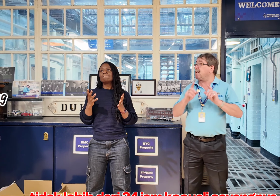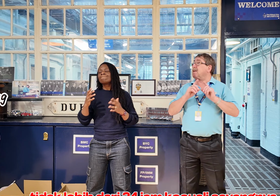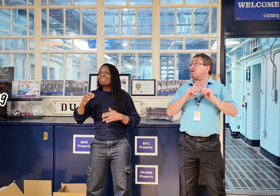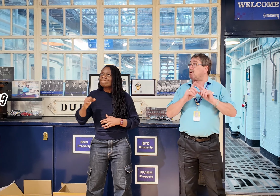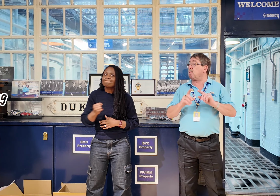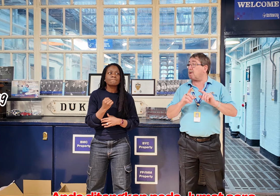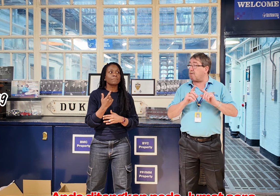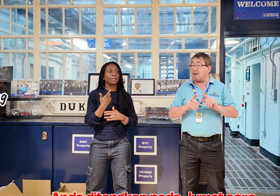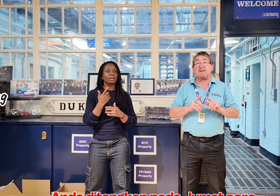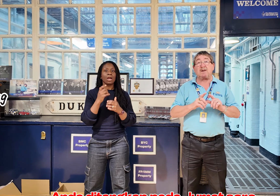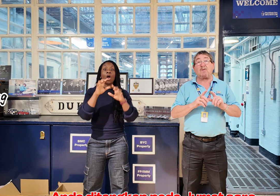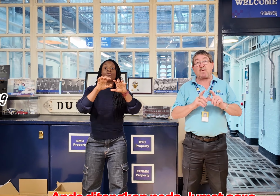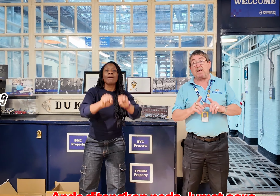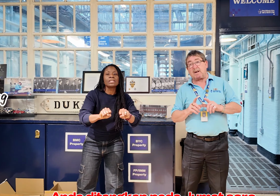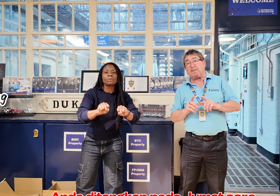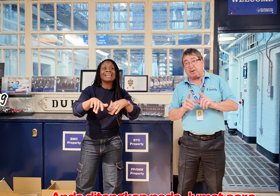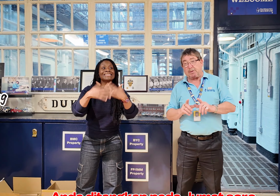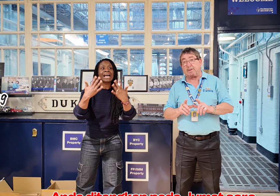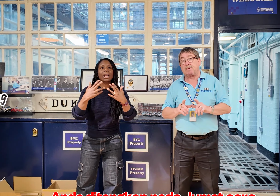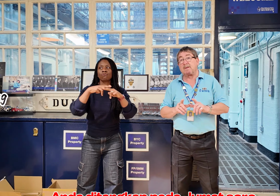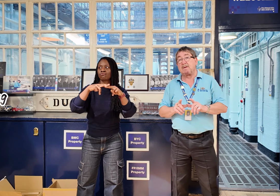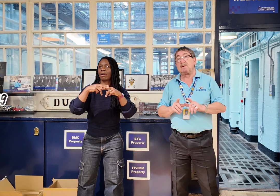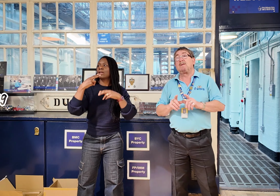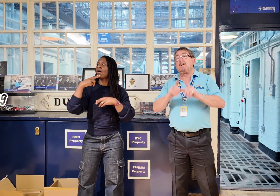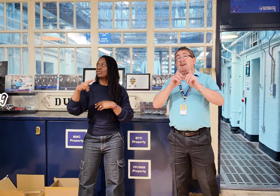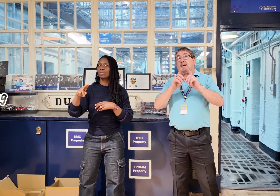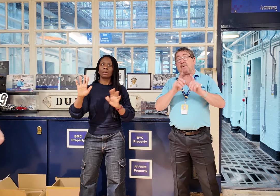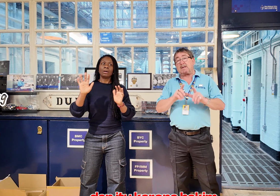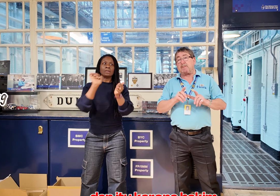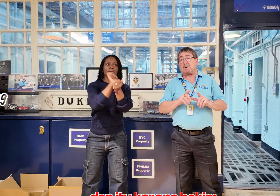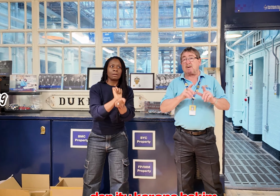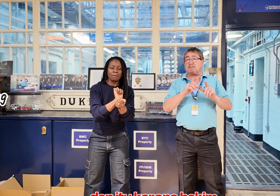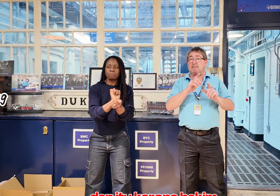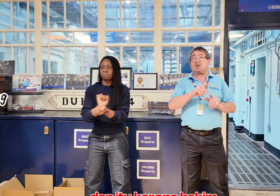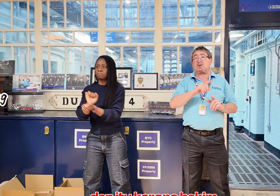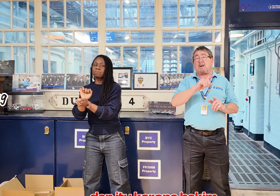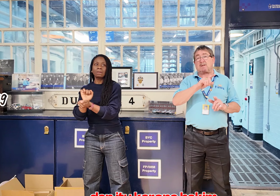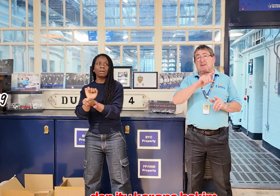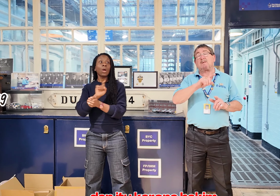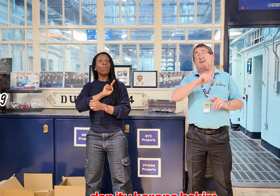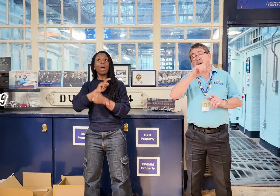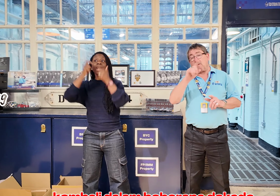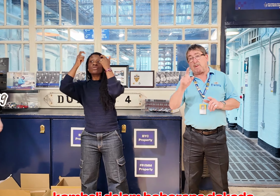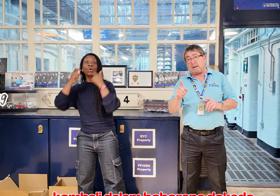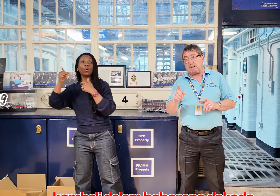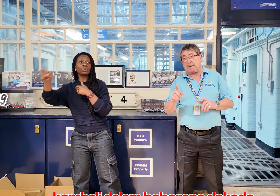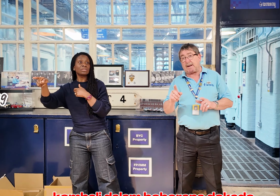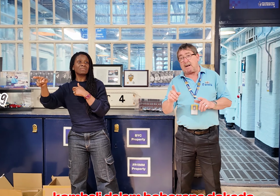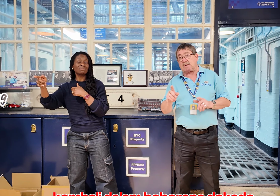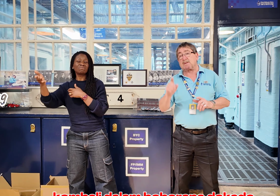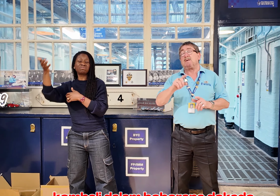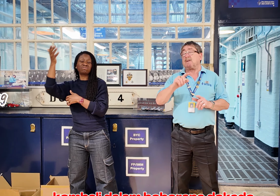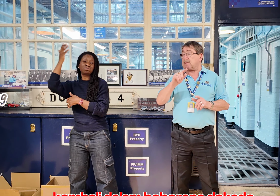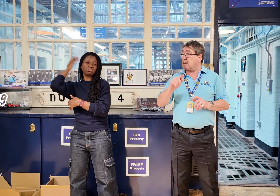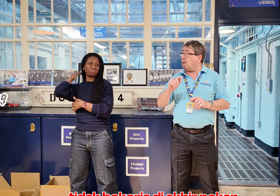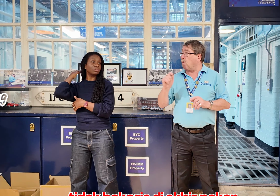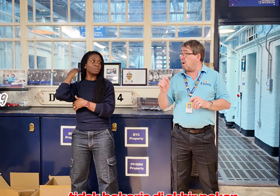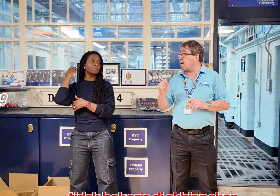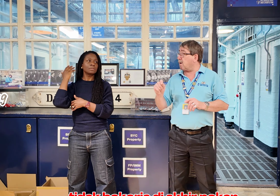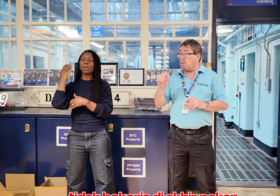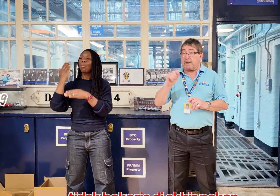unfortunately, you were arrested on a Friday afternoon. And that's because magistrates, going back in the decades,